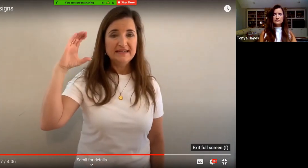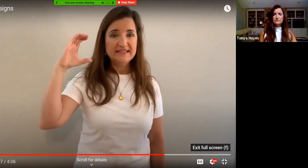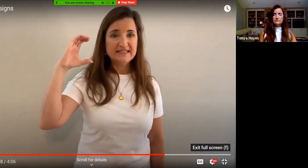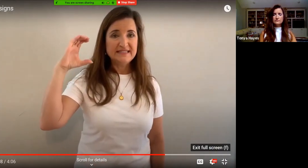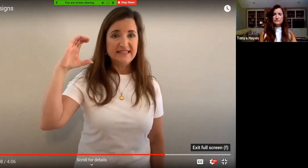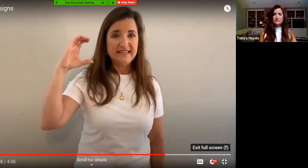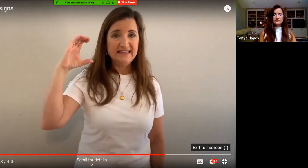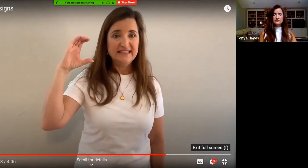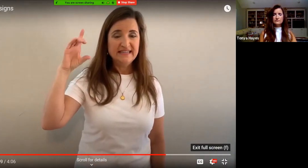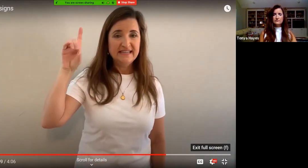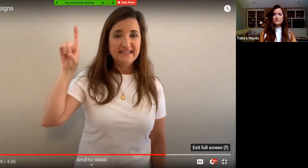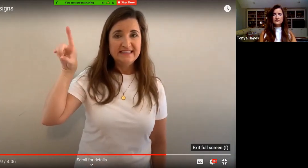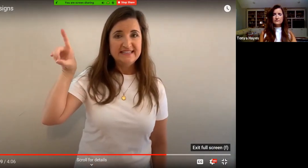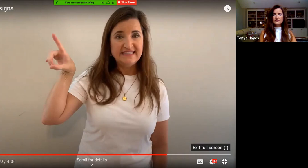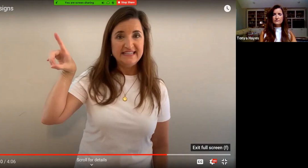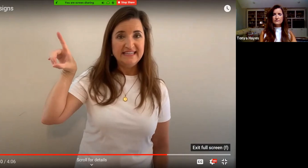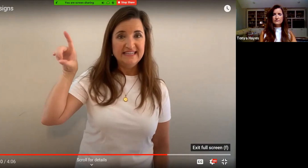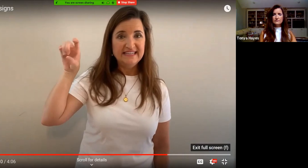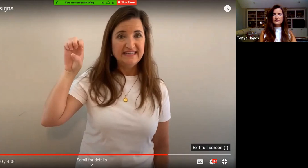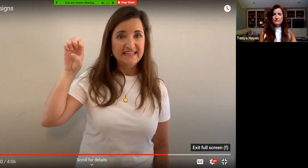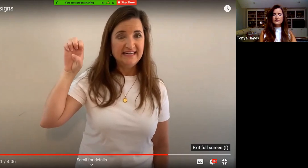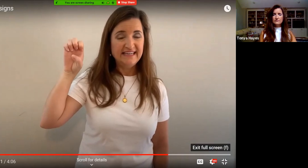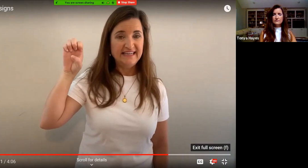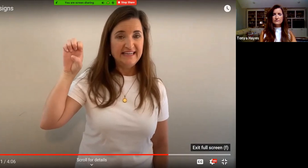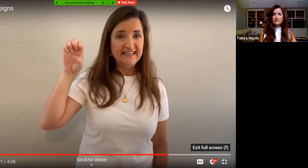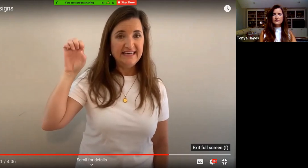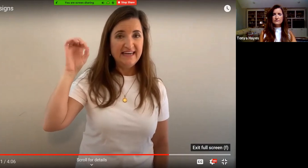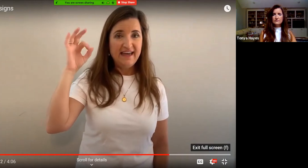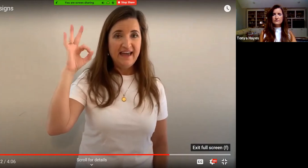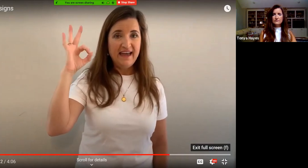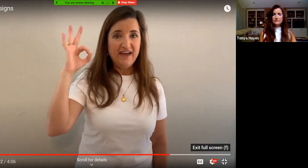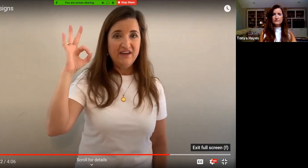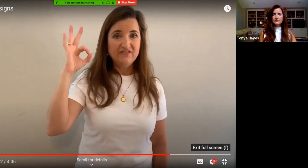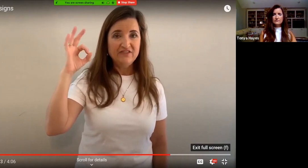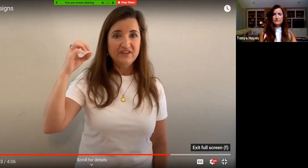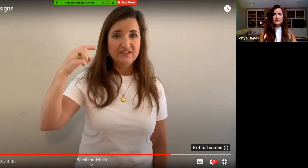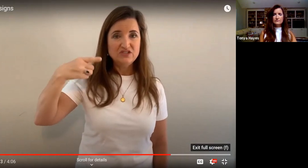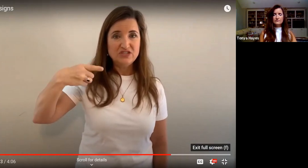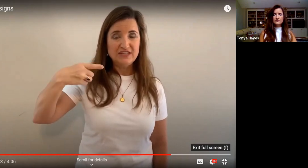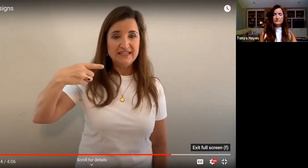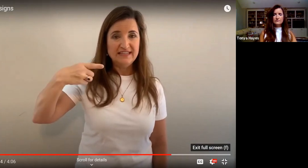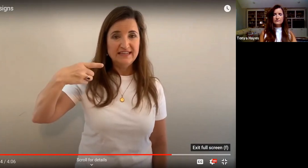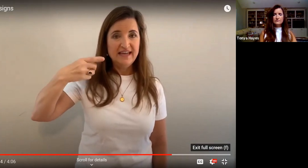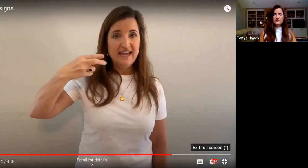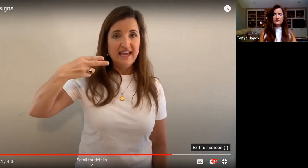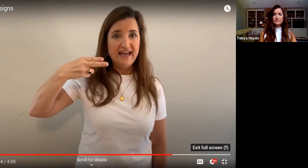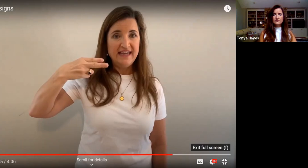B, C, D, E, F,